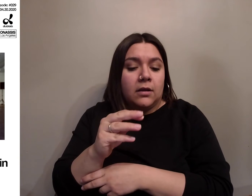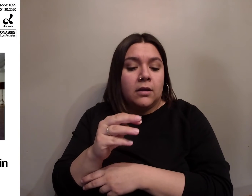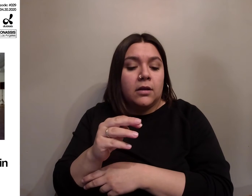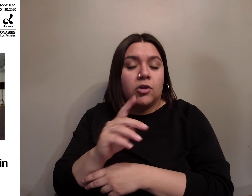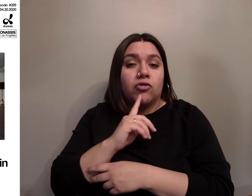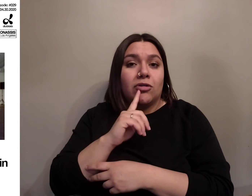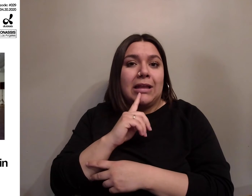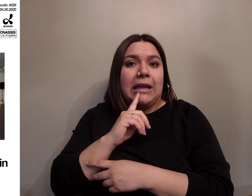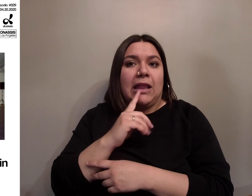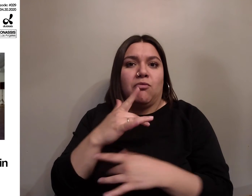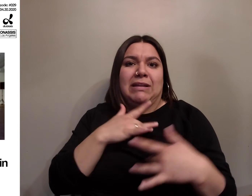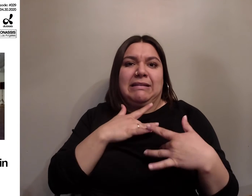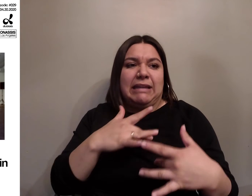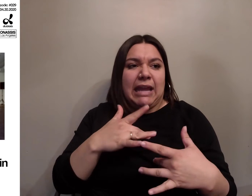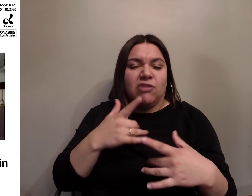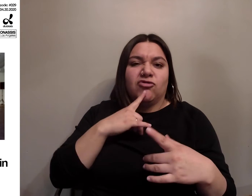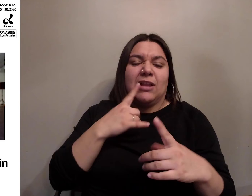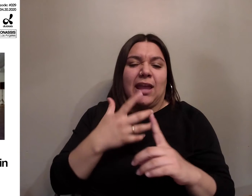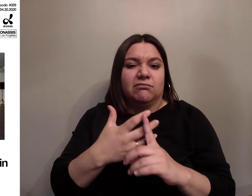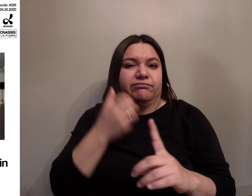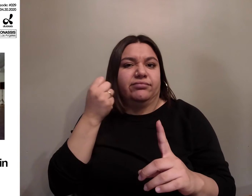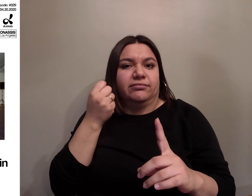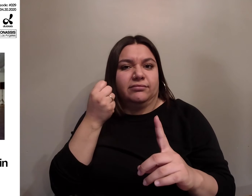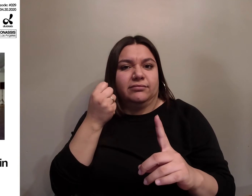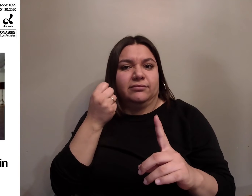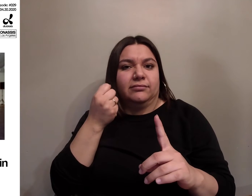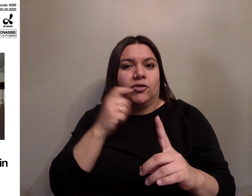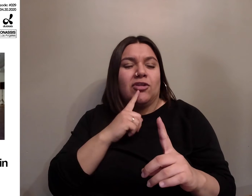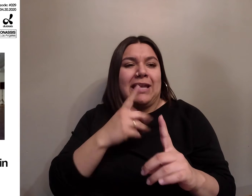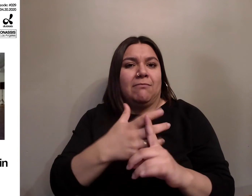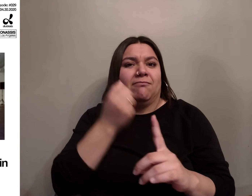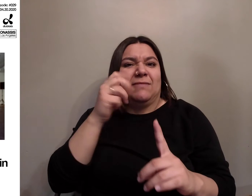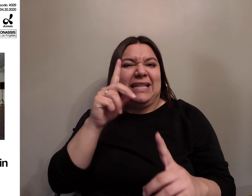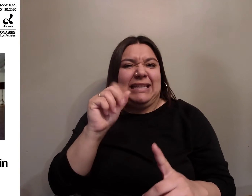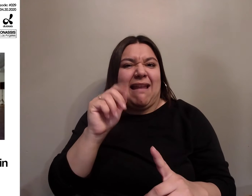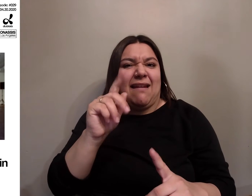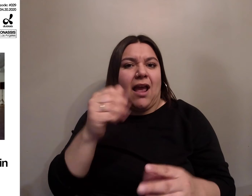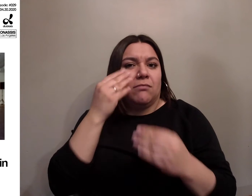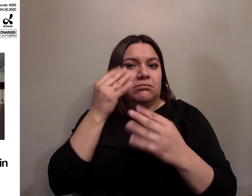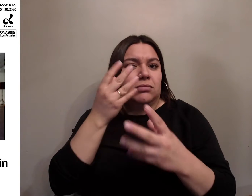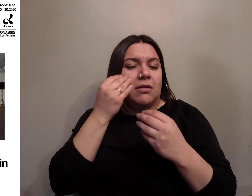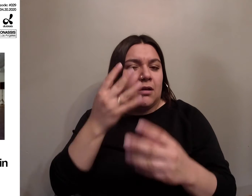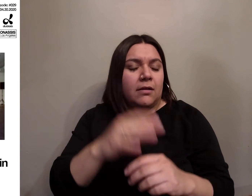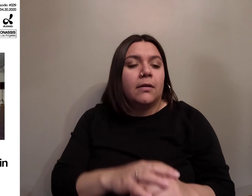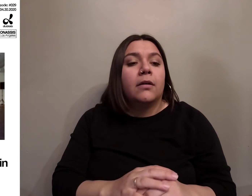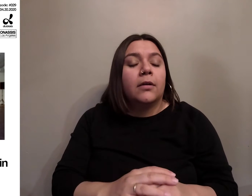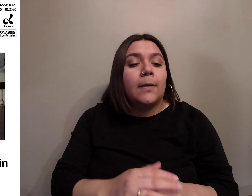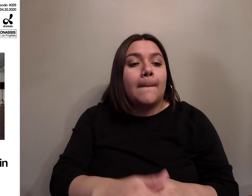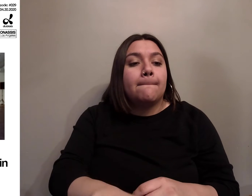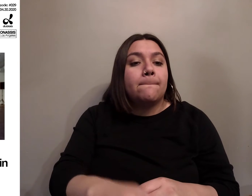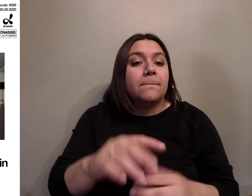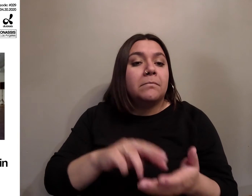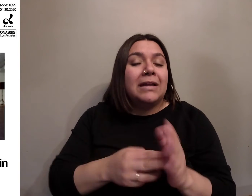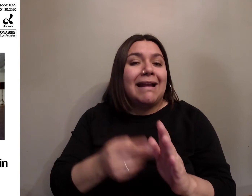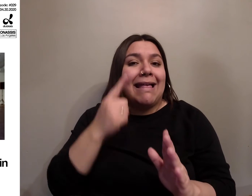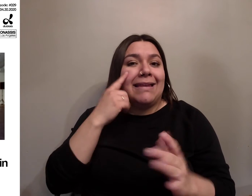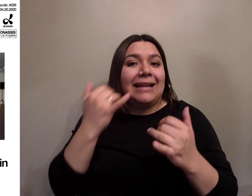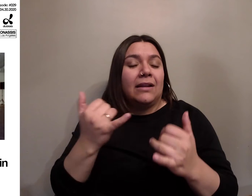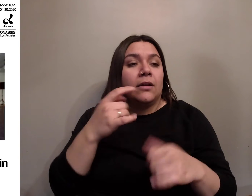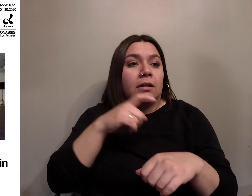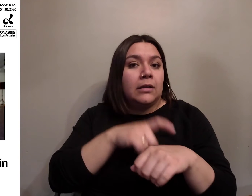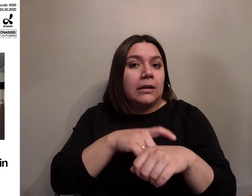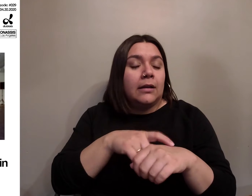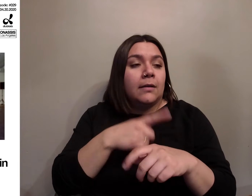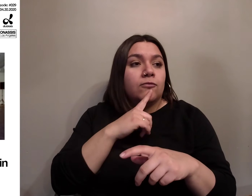own alternative ways of connecting online that are not mediated by these companies, that